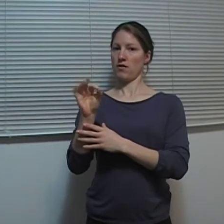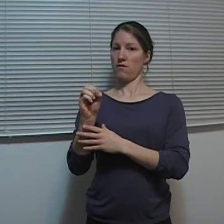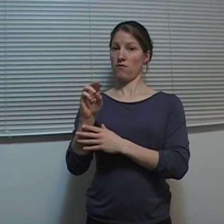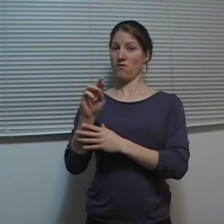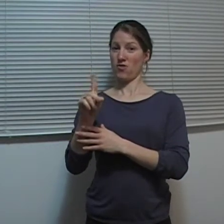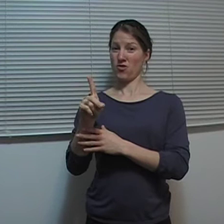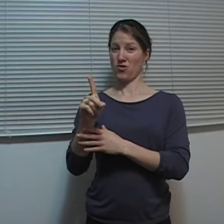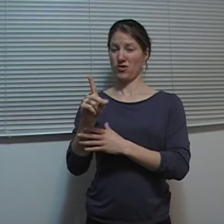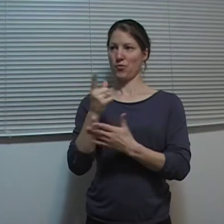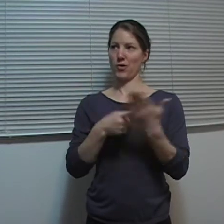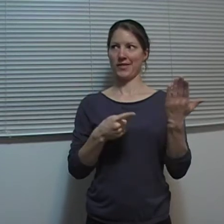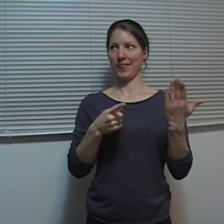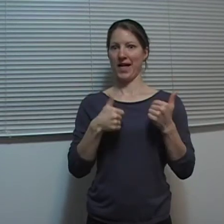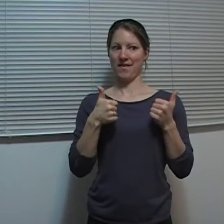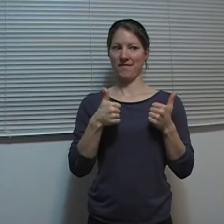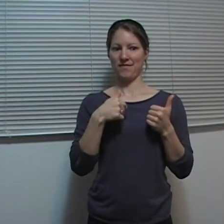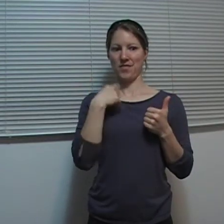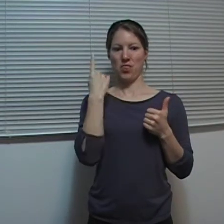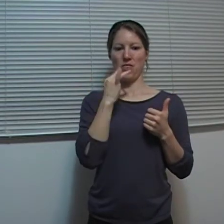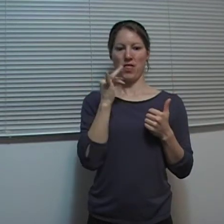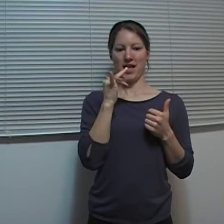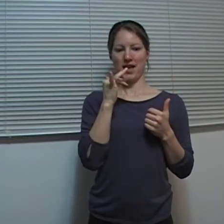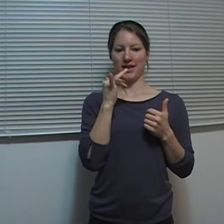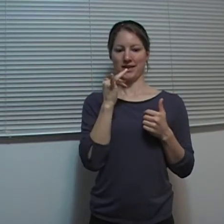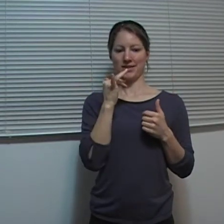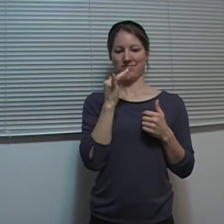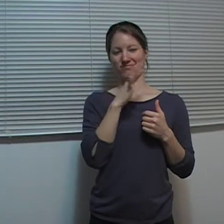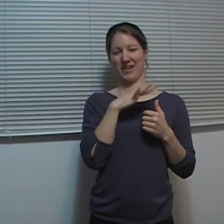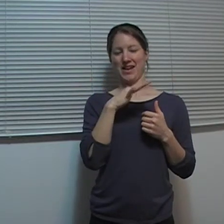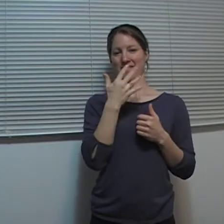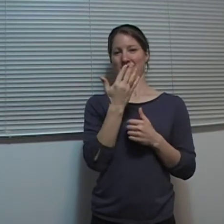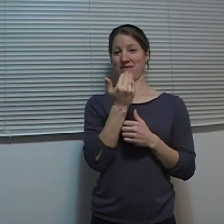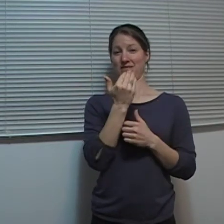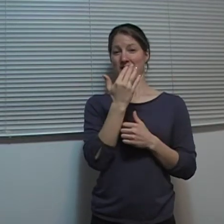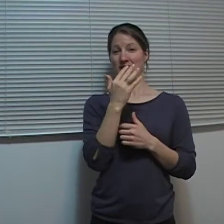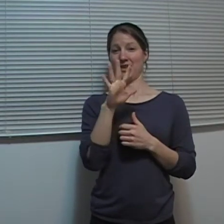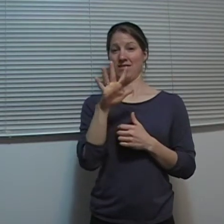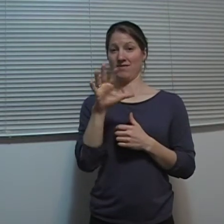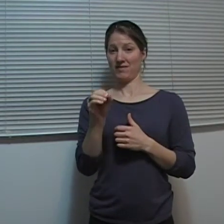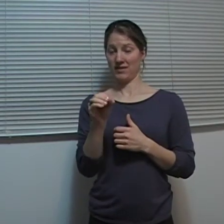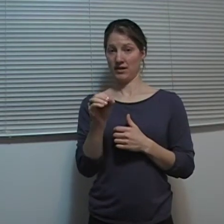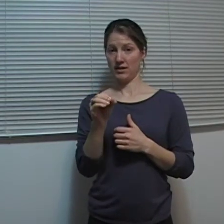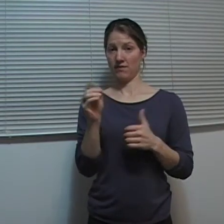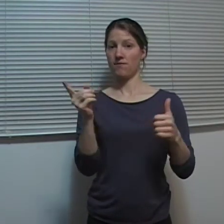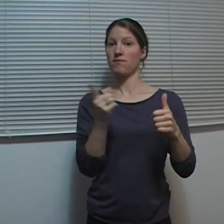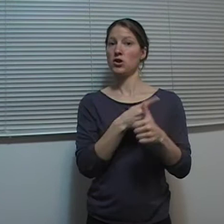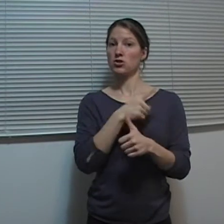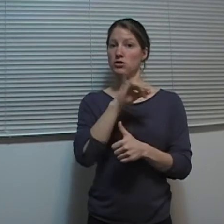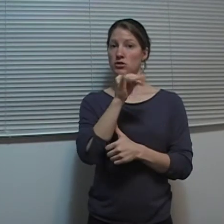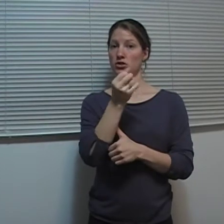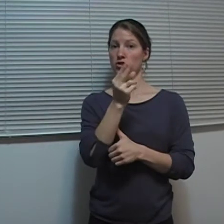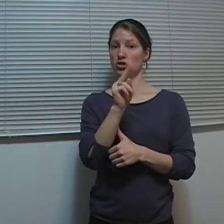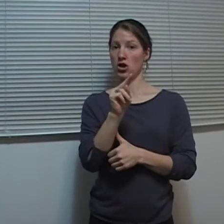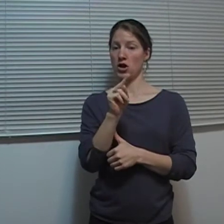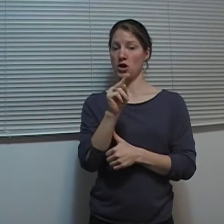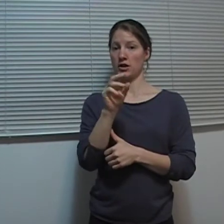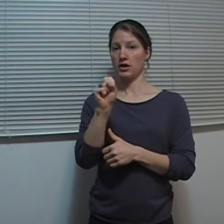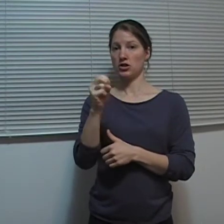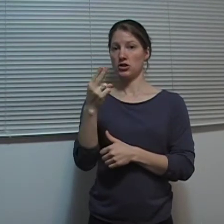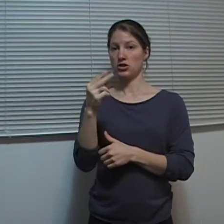We want to take a look first then at John Shakespeare, William's father. John was the son of a tenant farmer. His